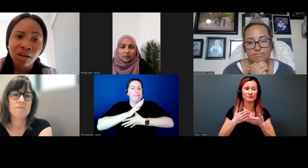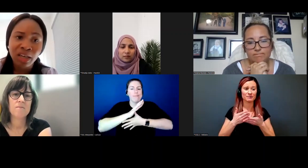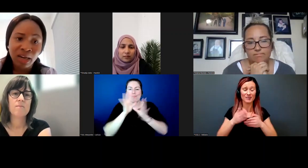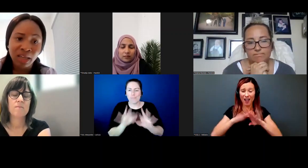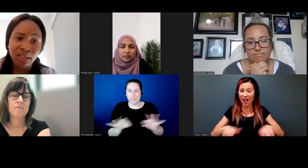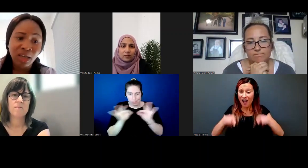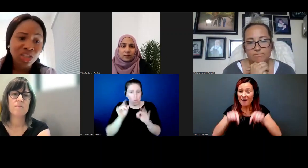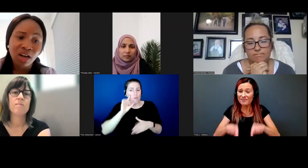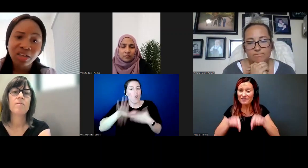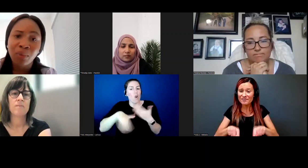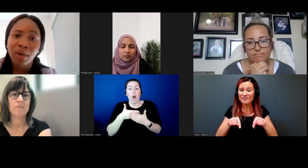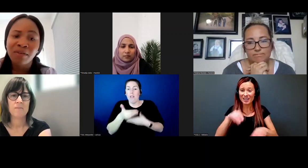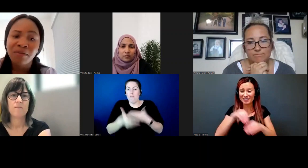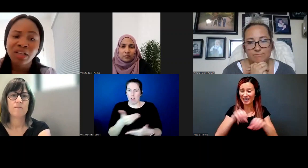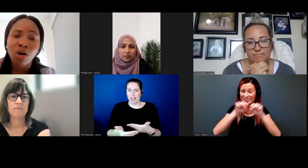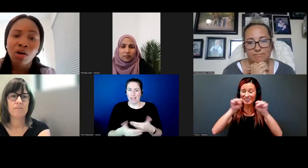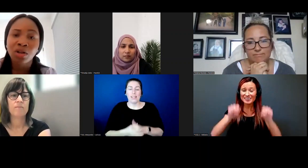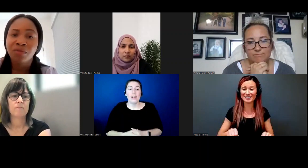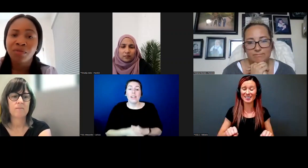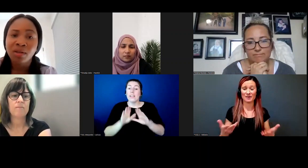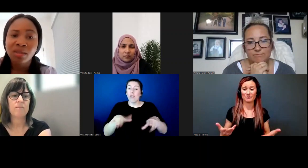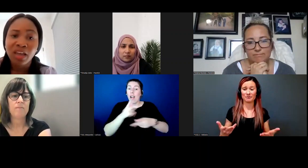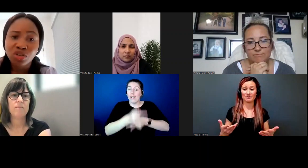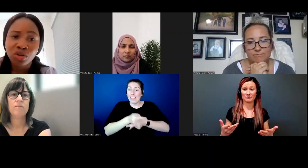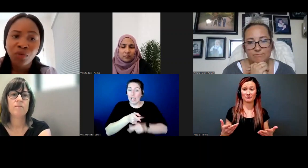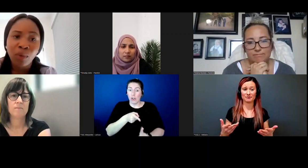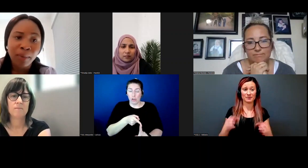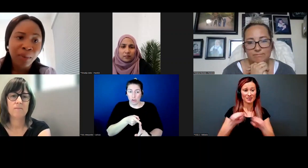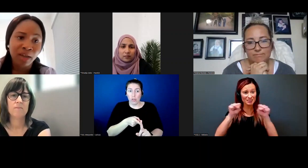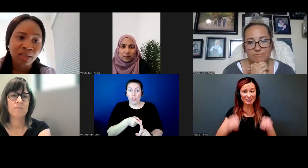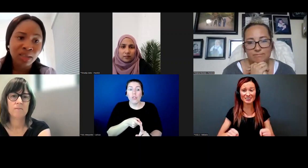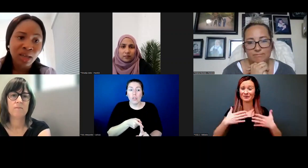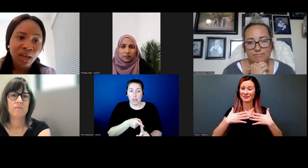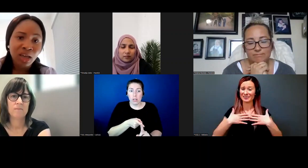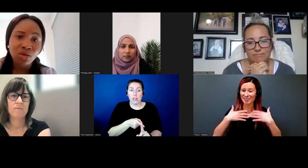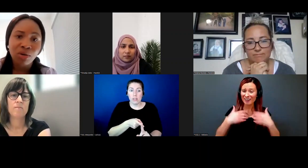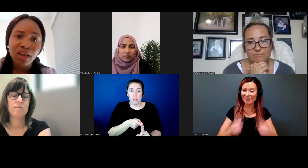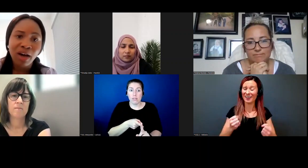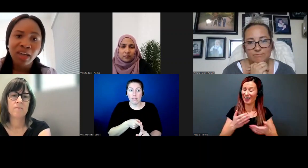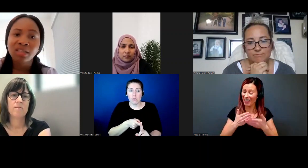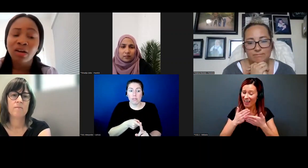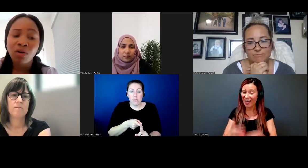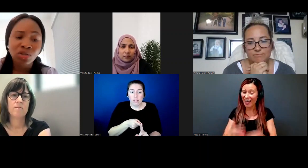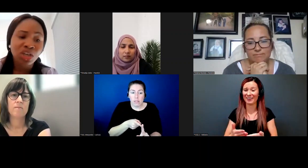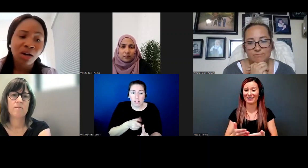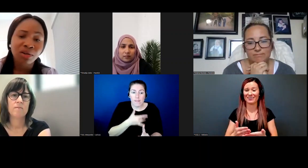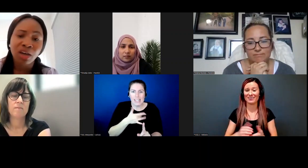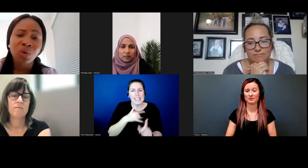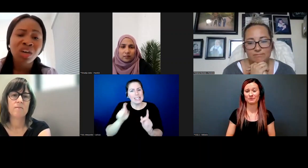this childcare needs. Childcare will elevate a lot of issues for we parents. So if our